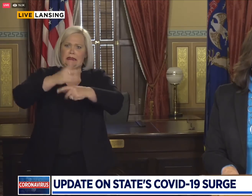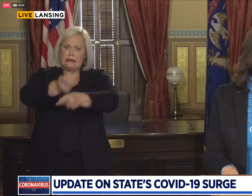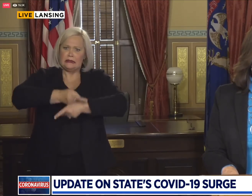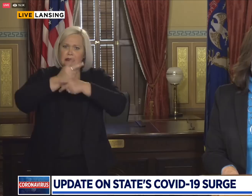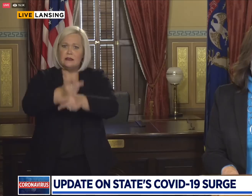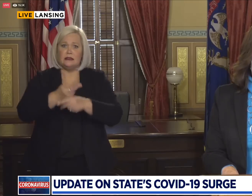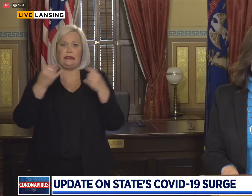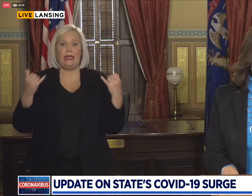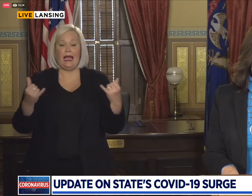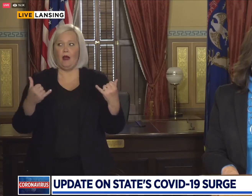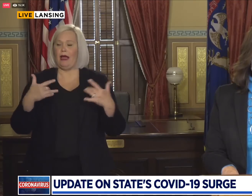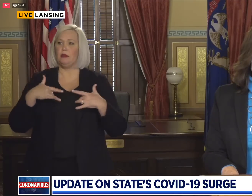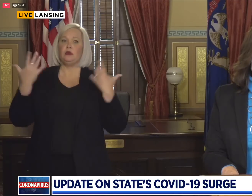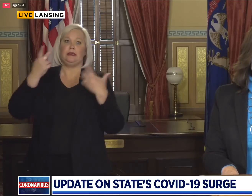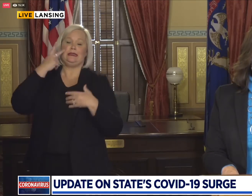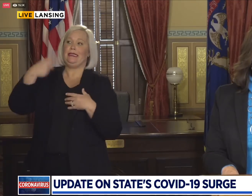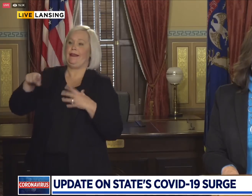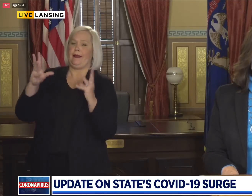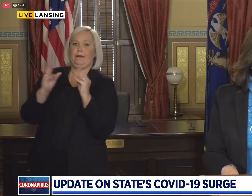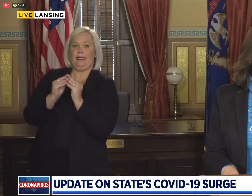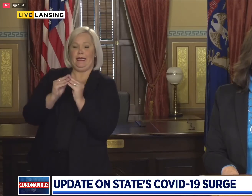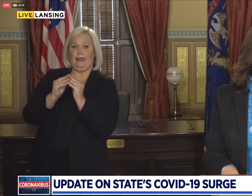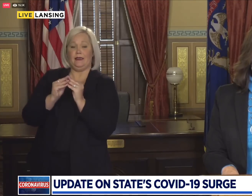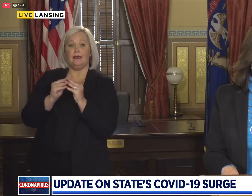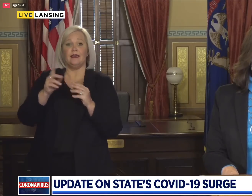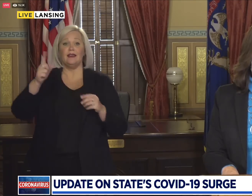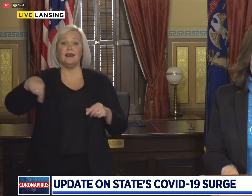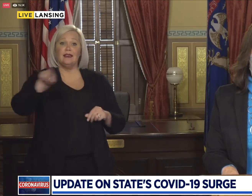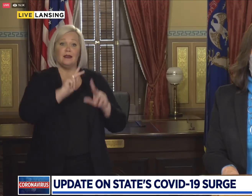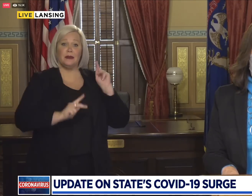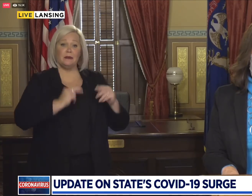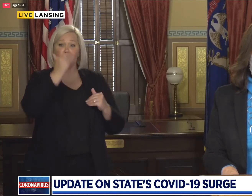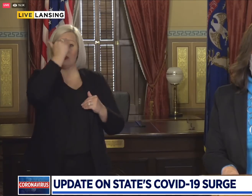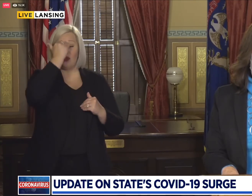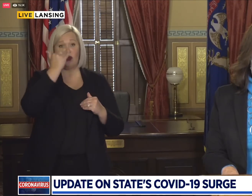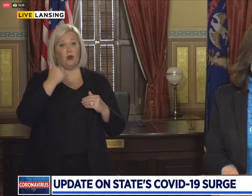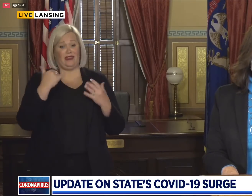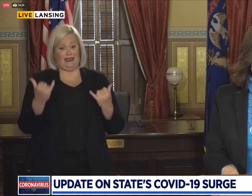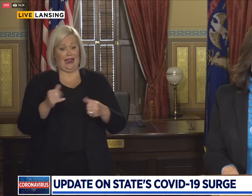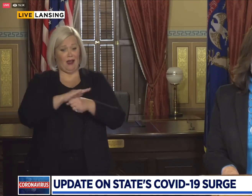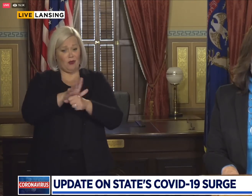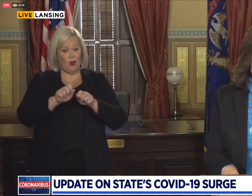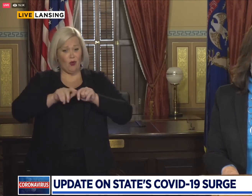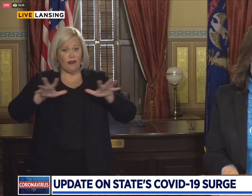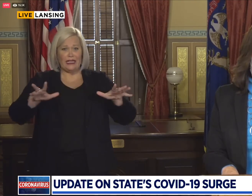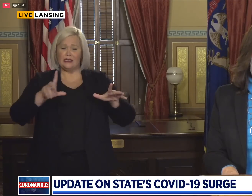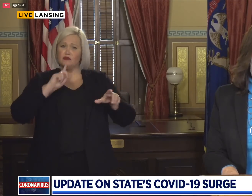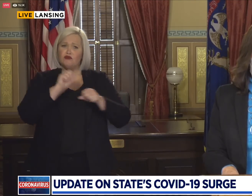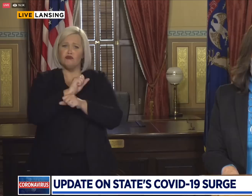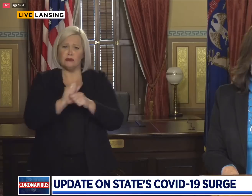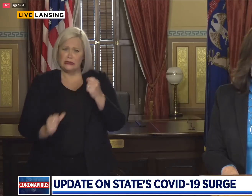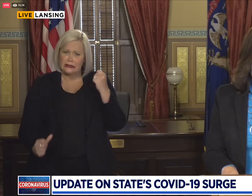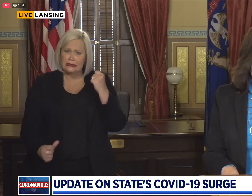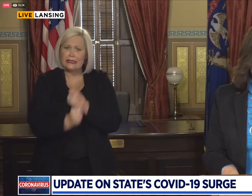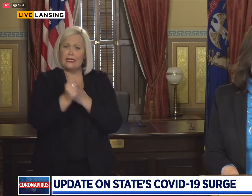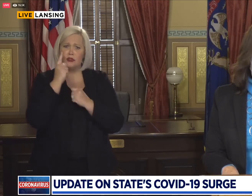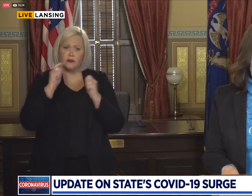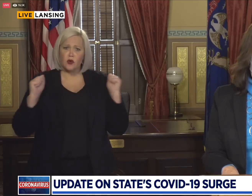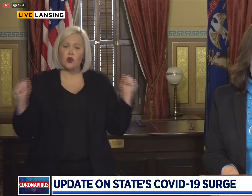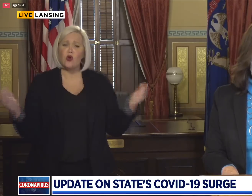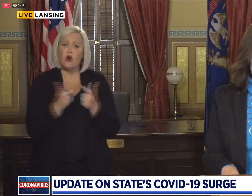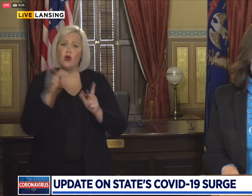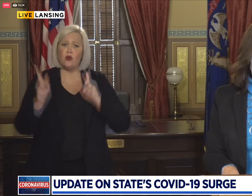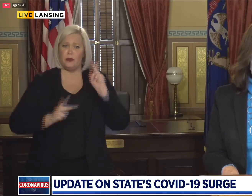thing that the public needs to know is that this remains a very real and present threat to every single one of us. We need people